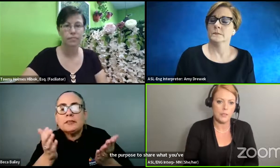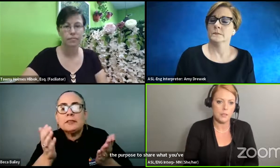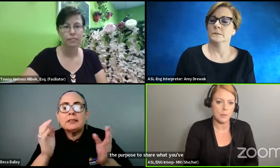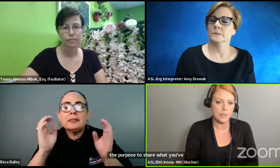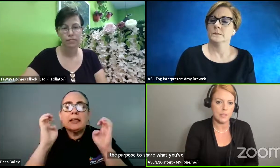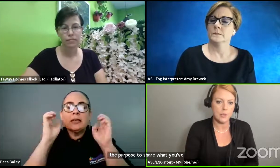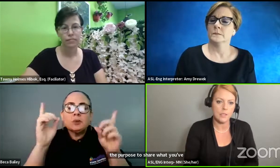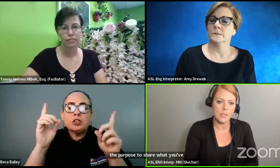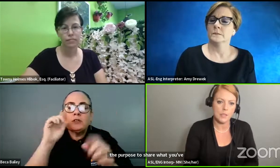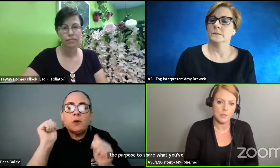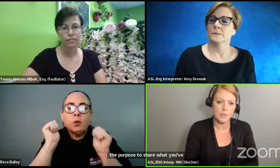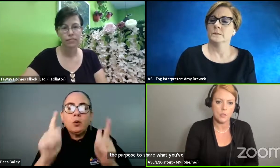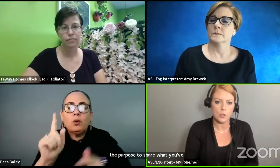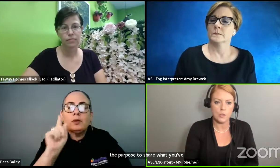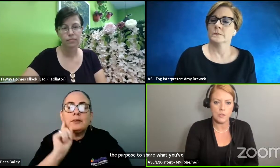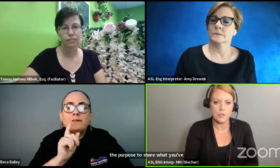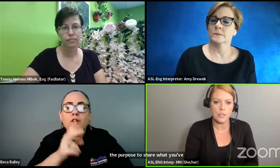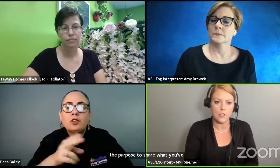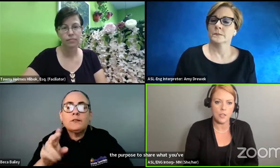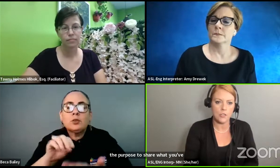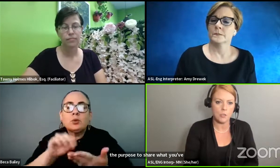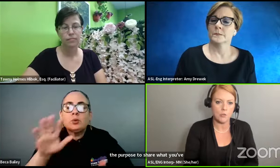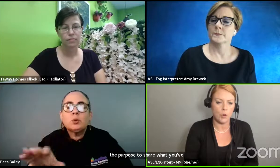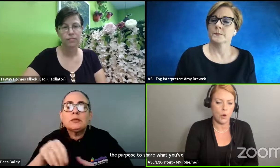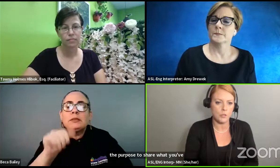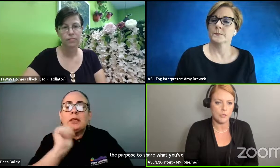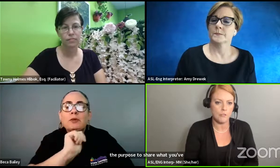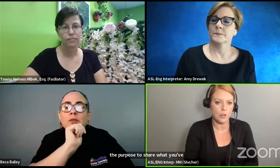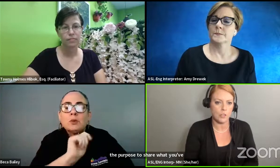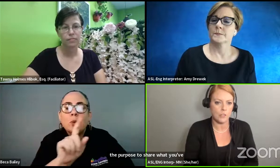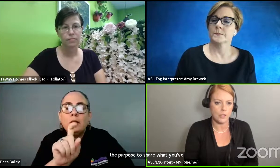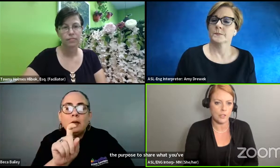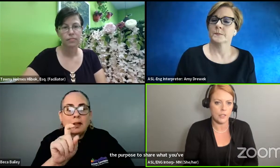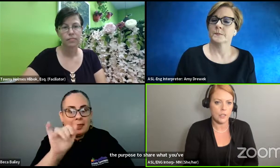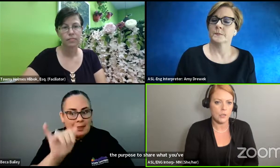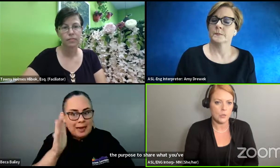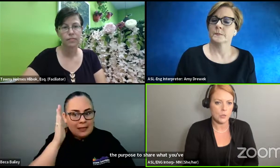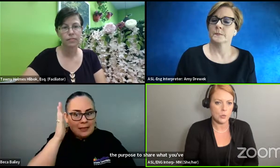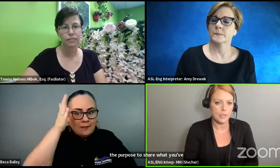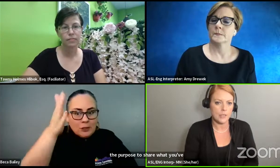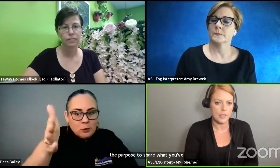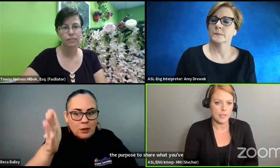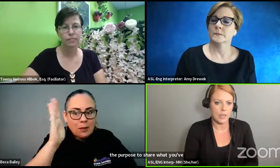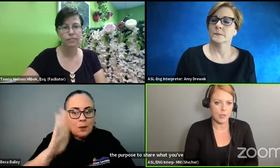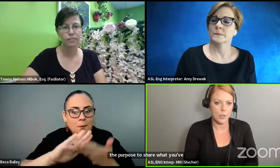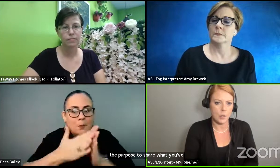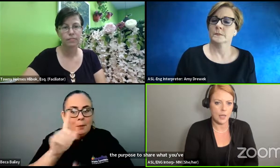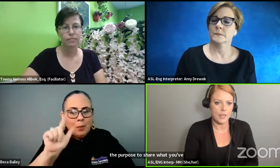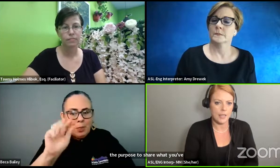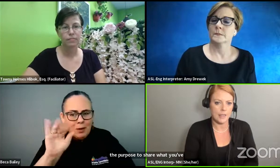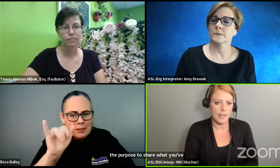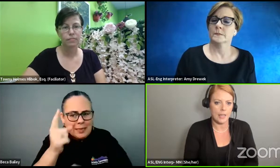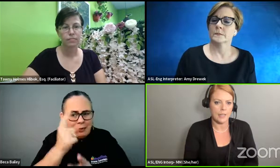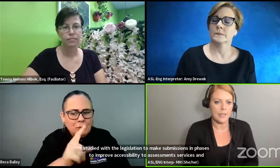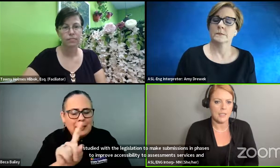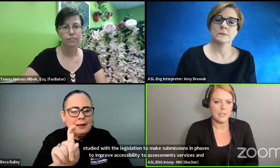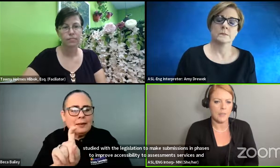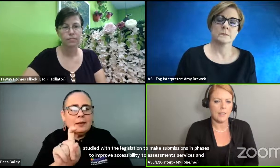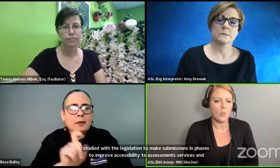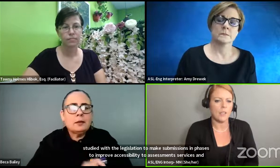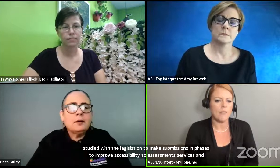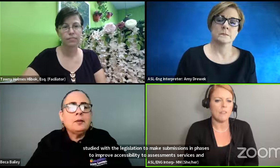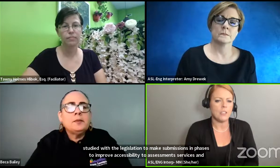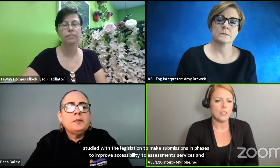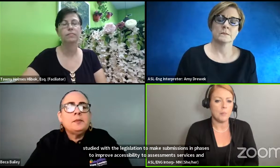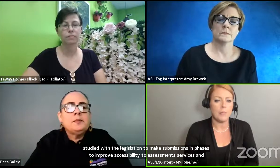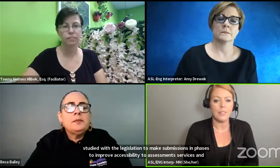improve accessibility to assessments, services, and education for all deaf and hard of hearing students in Arizona? Is that something